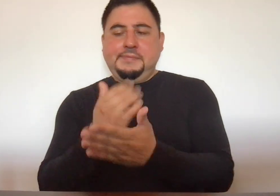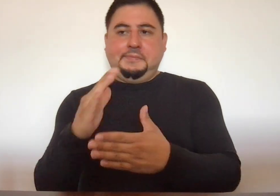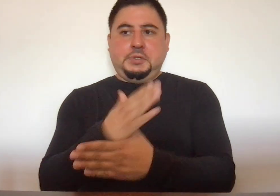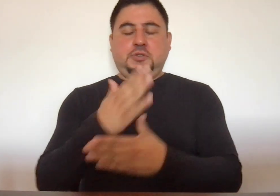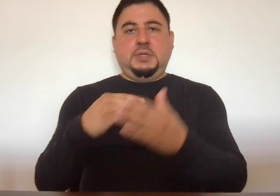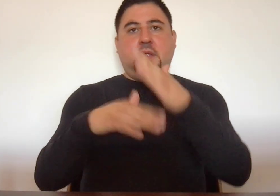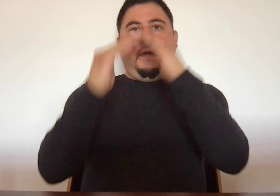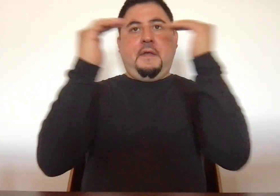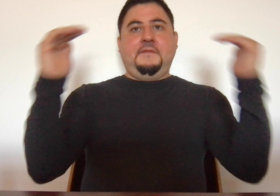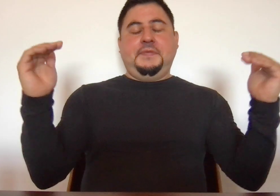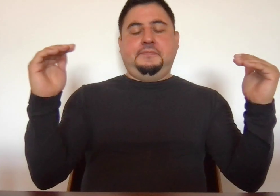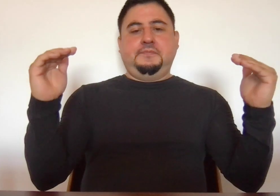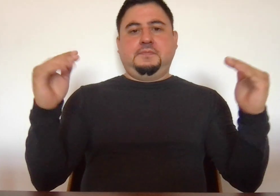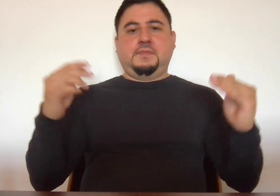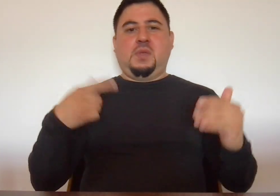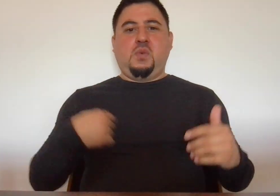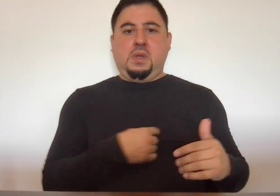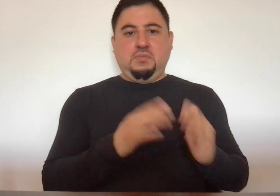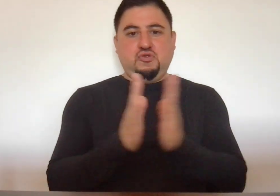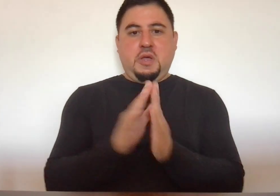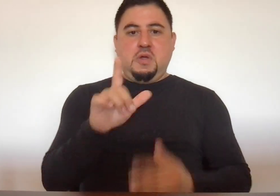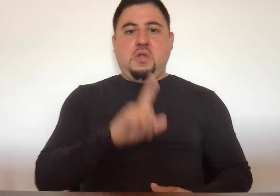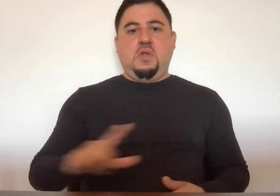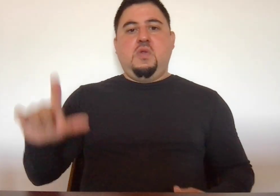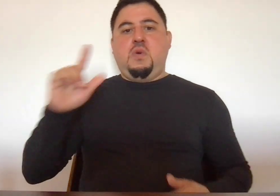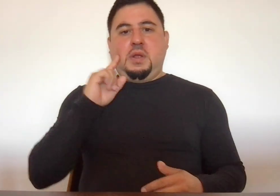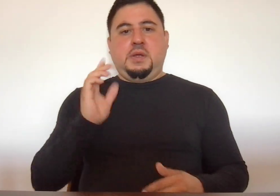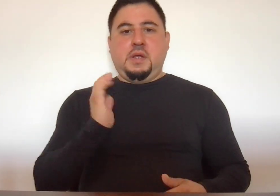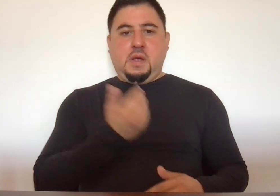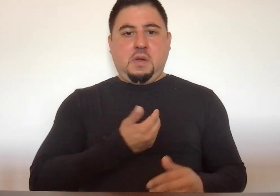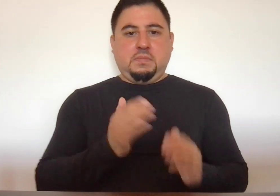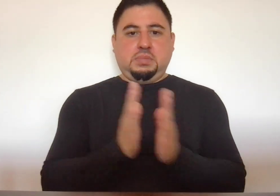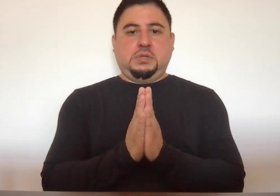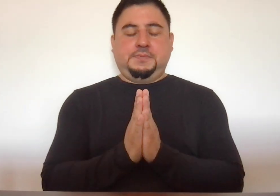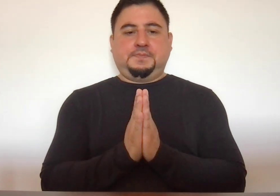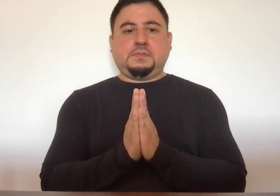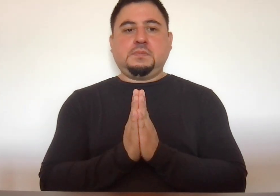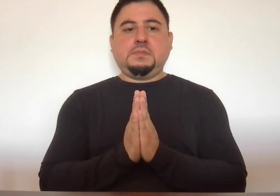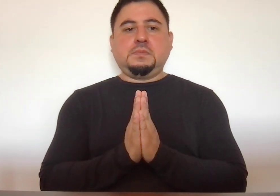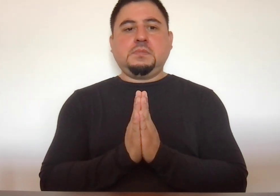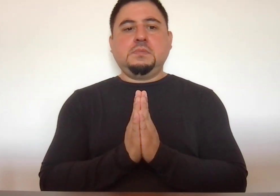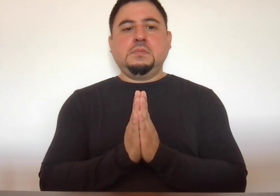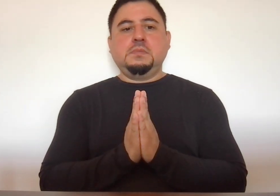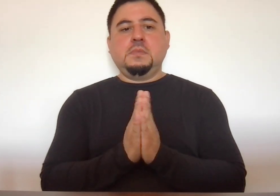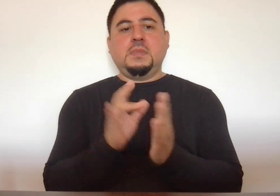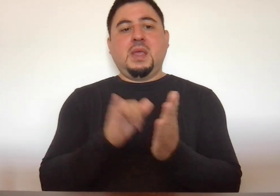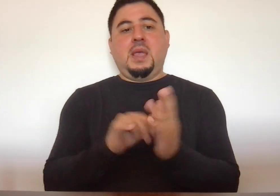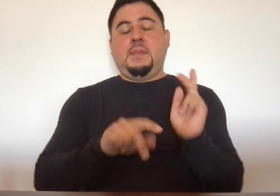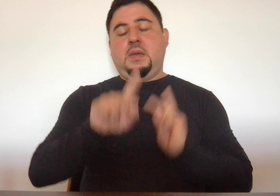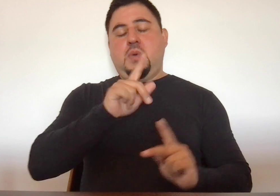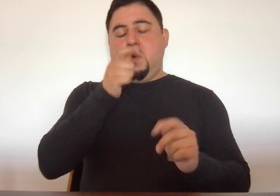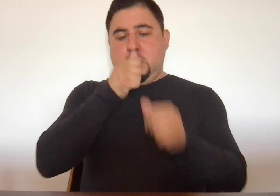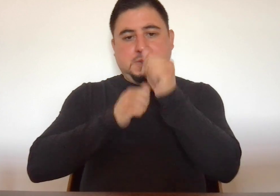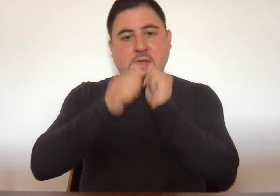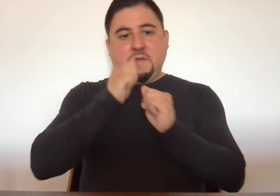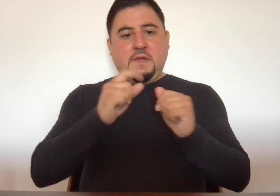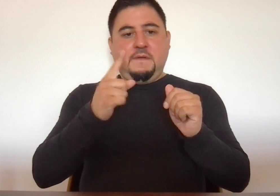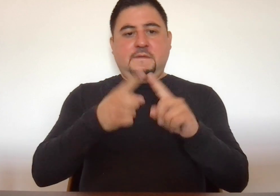heaven. Let us pray to the Lord. Lord, hear our prayer. That those who suffer from physical and